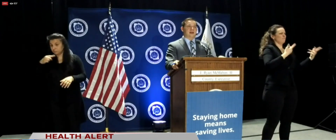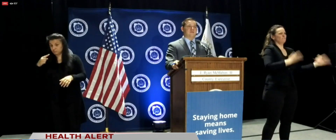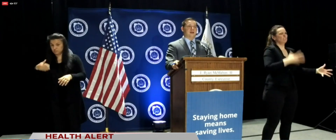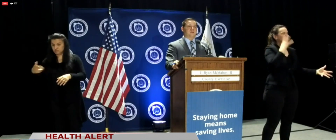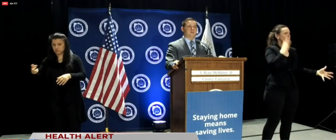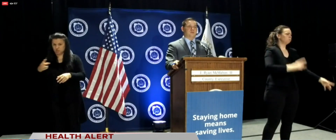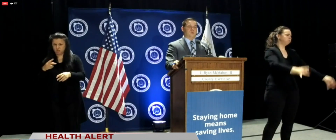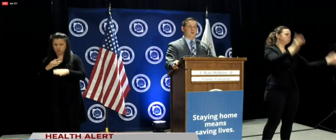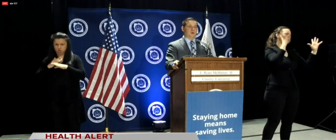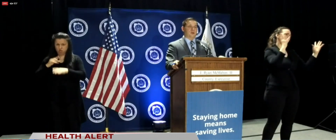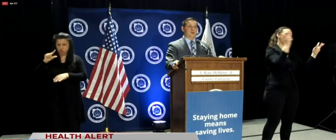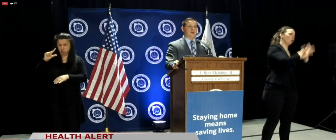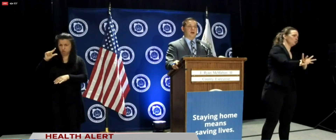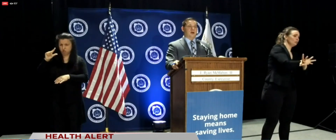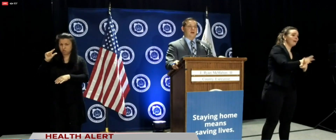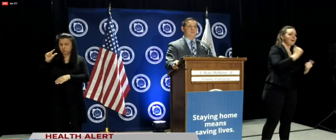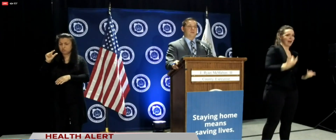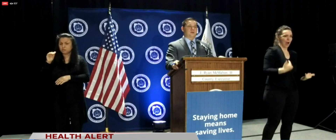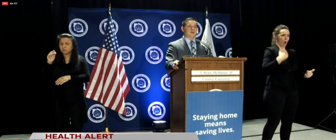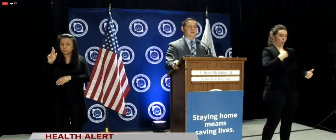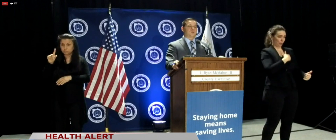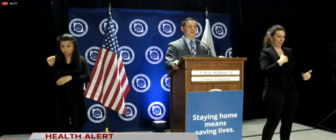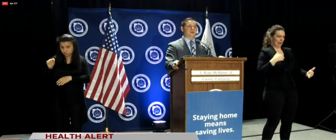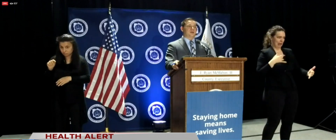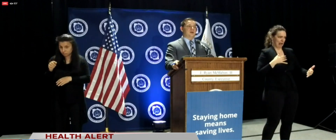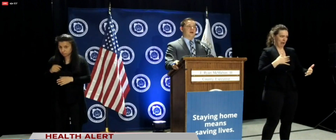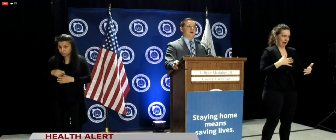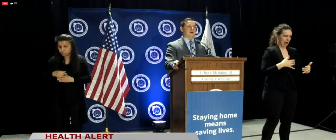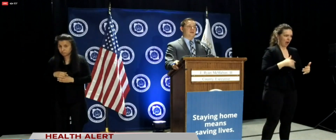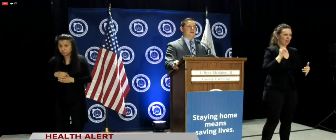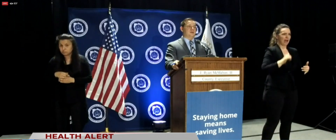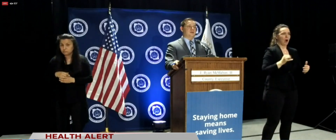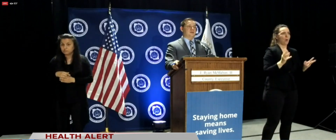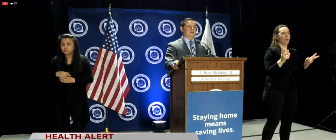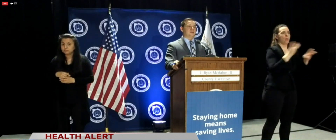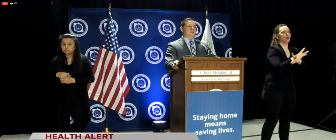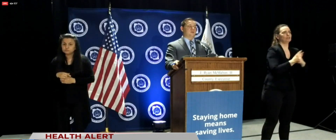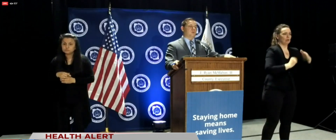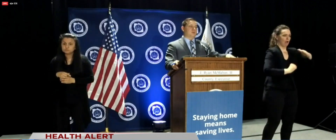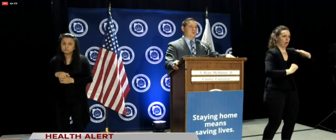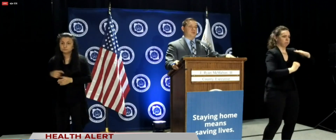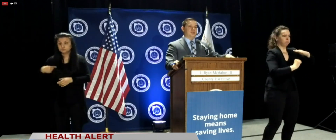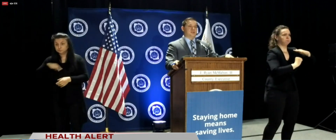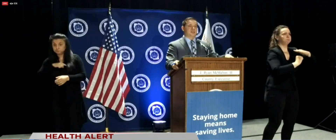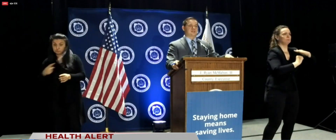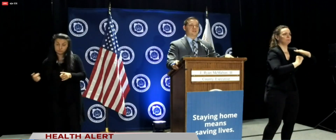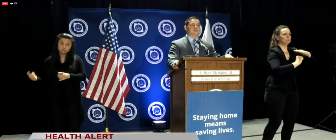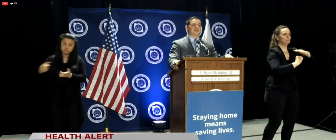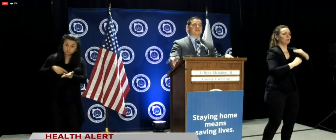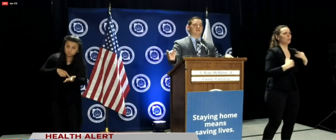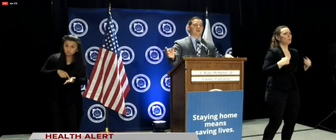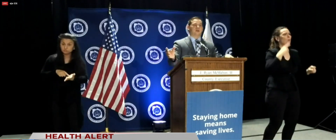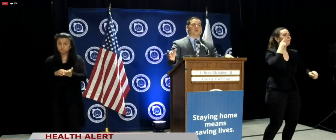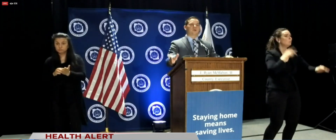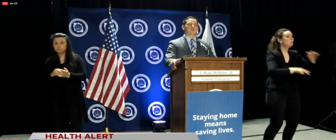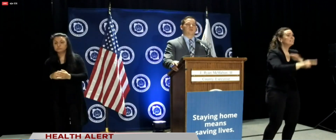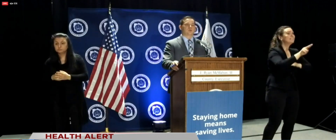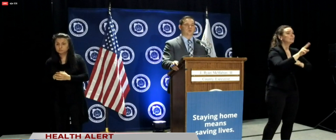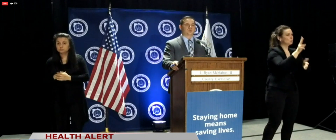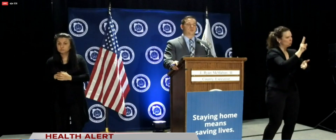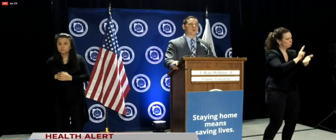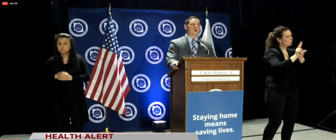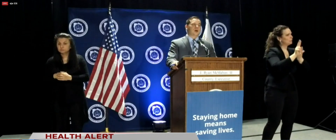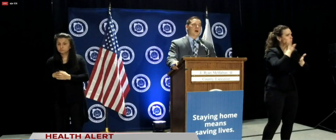and identifying before, because we did what we did with our triage testing site, saving our